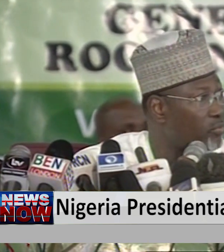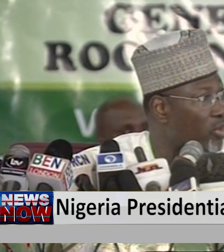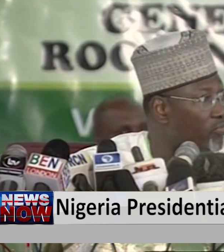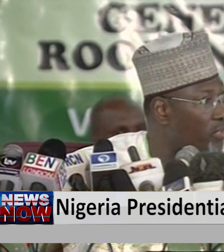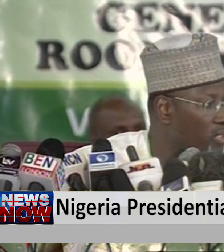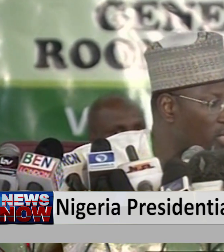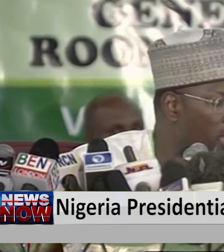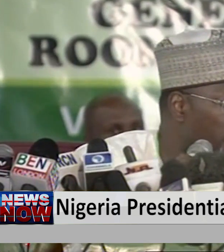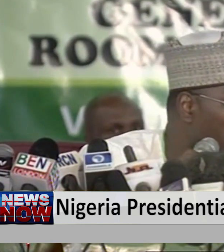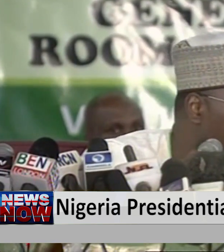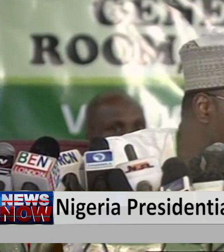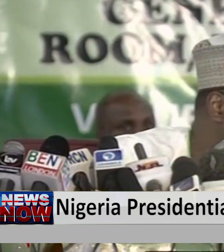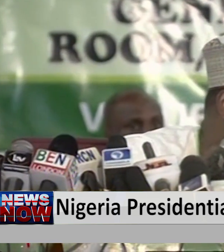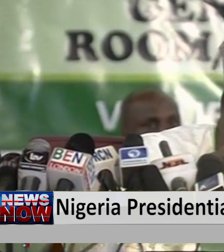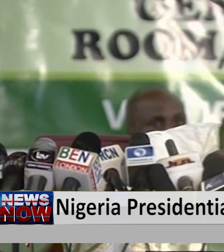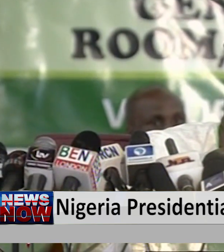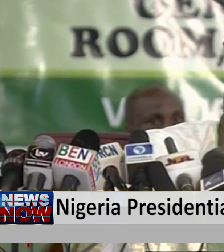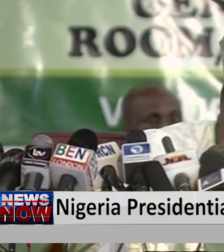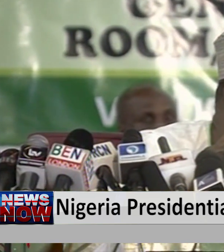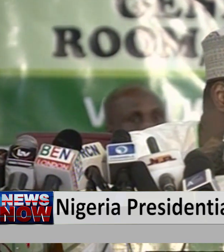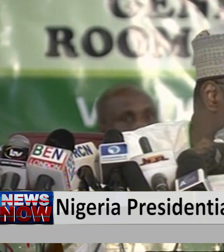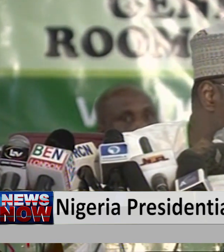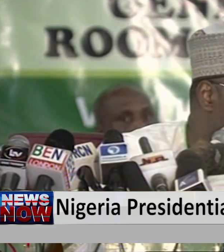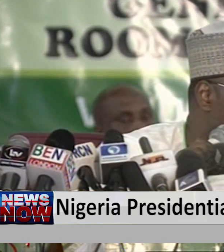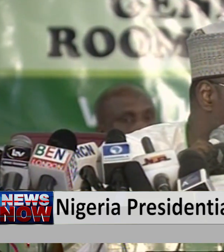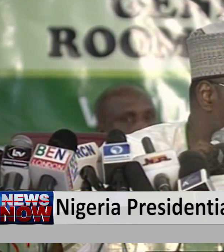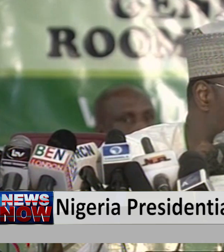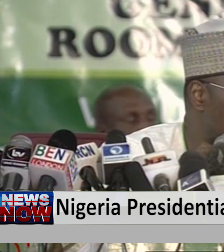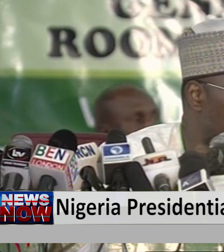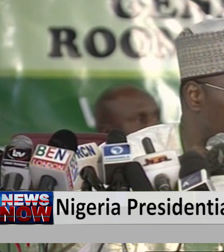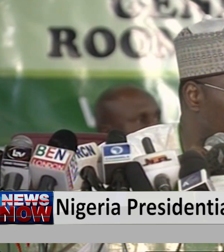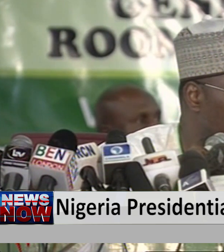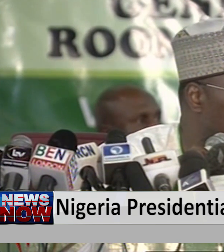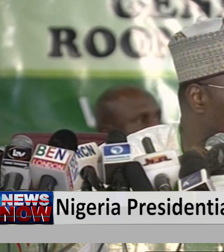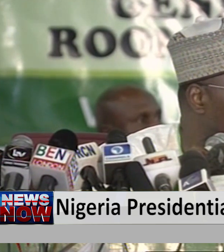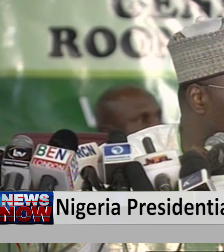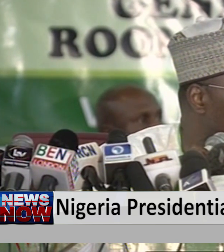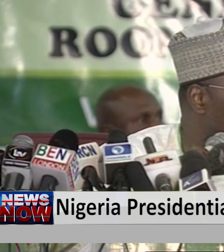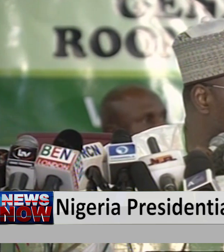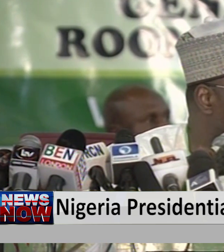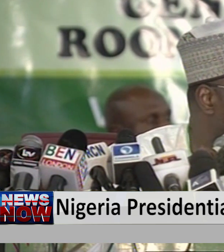Sorry, Prof. Can you mention how many rejected votes?